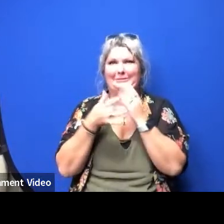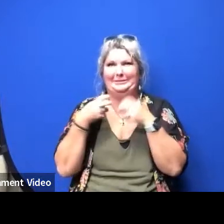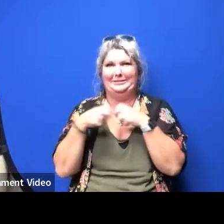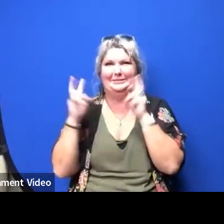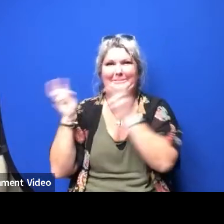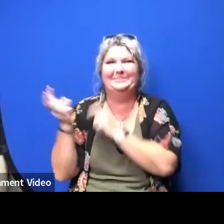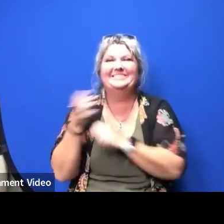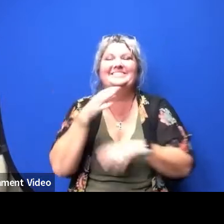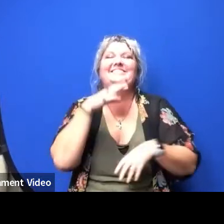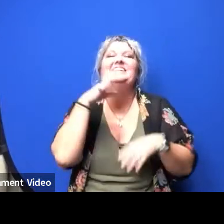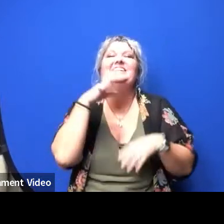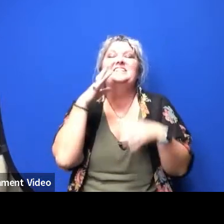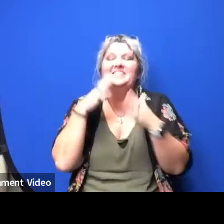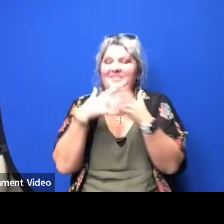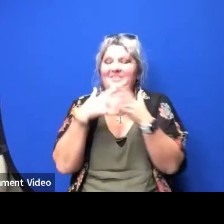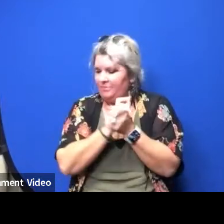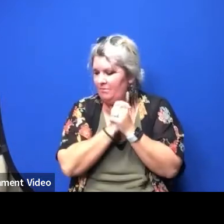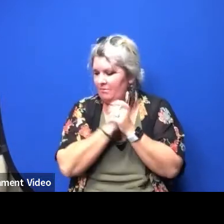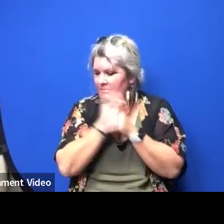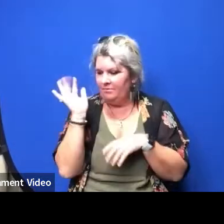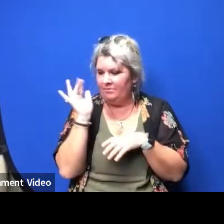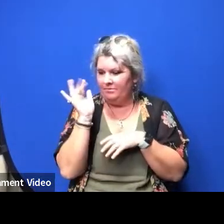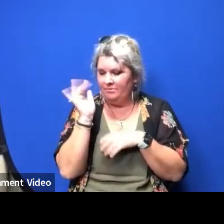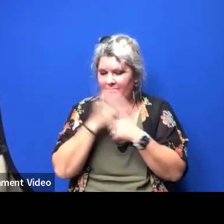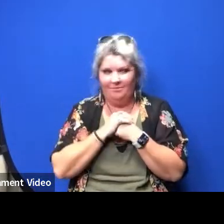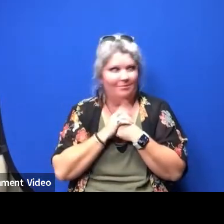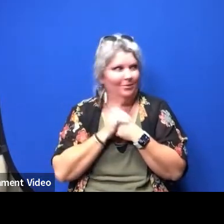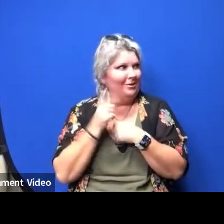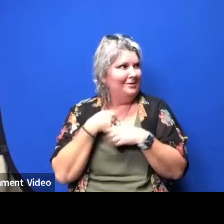sorry about that, tech issues.